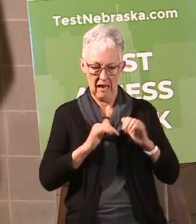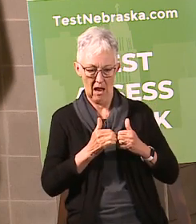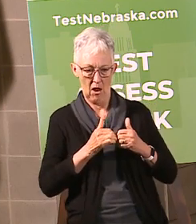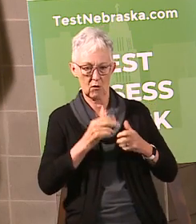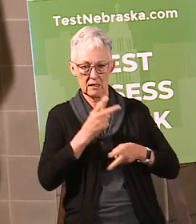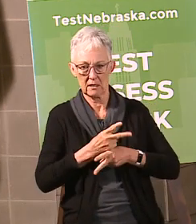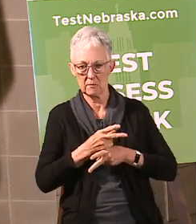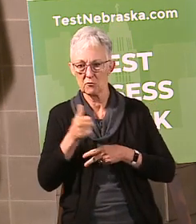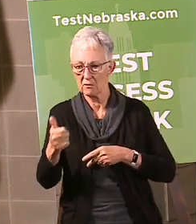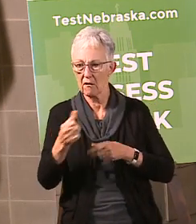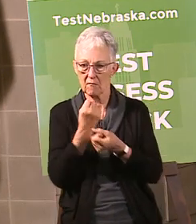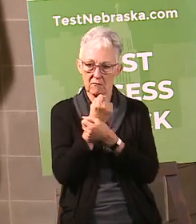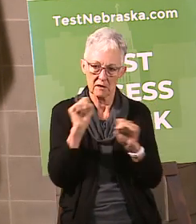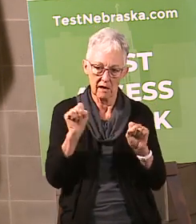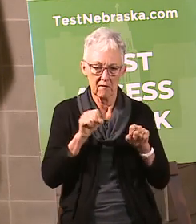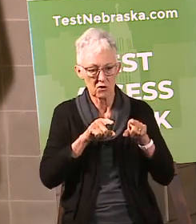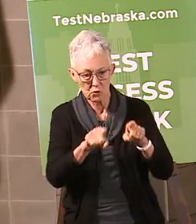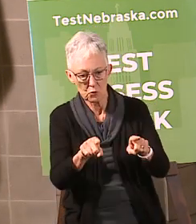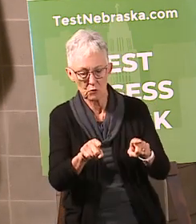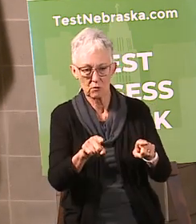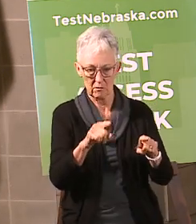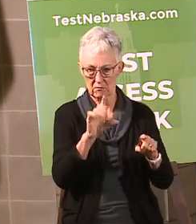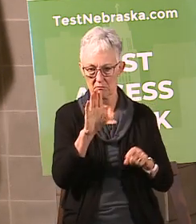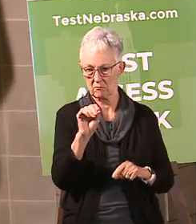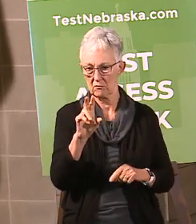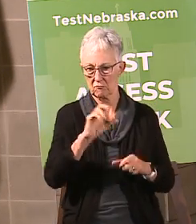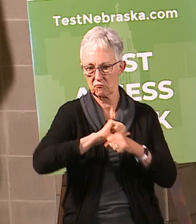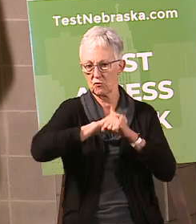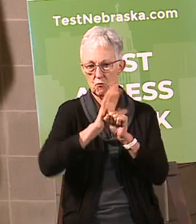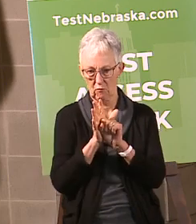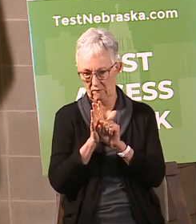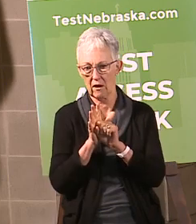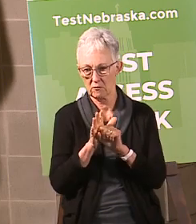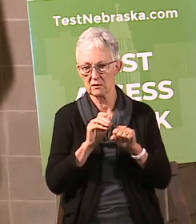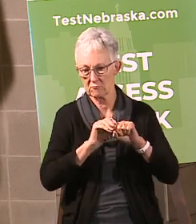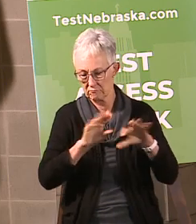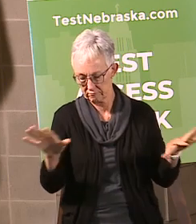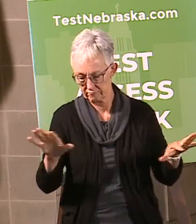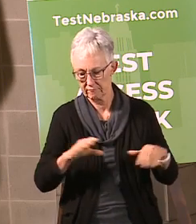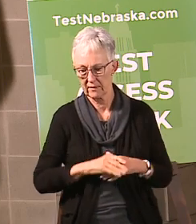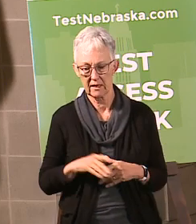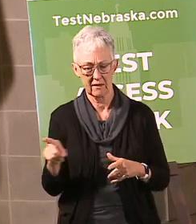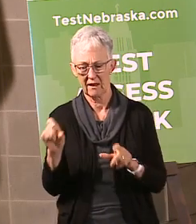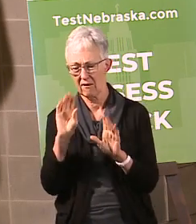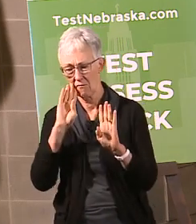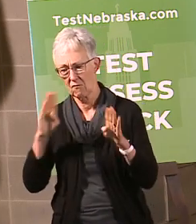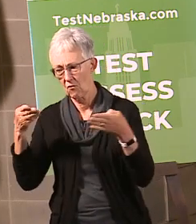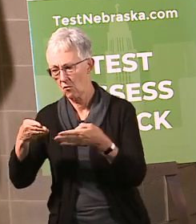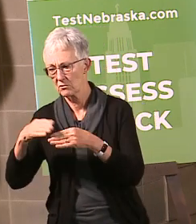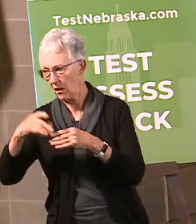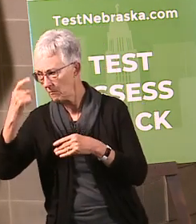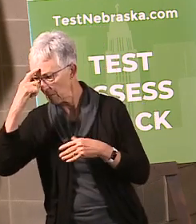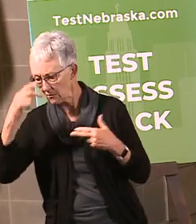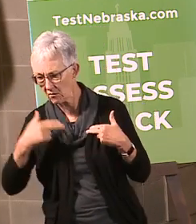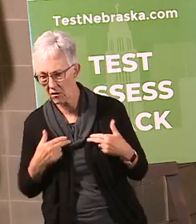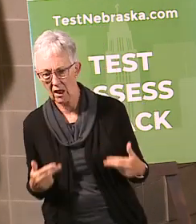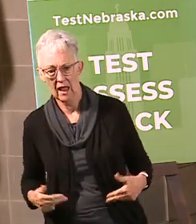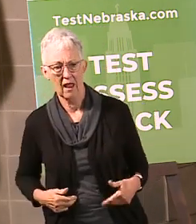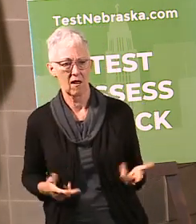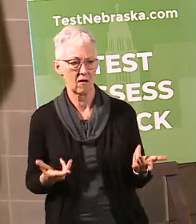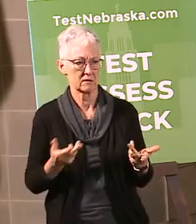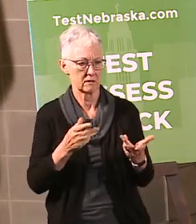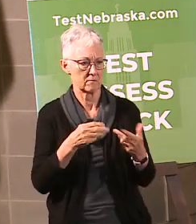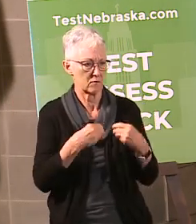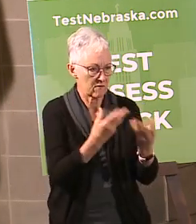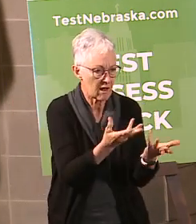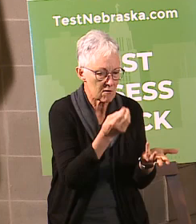things: connectivity and broadband, child welfare, food security, mental health. The list goes on and on. So I just